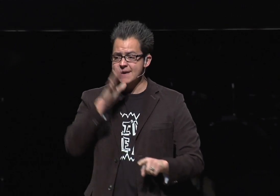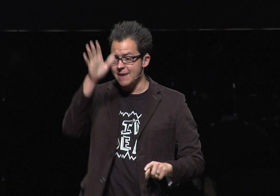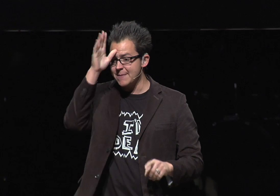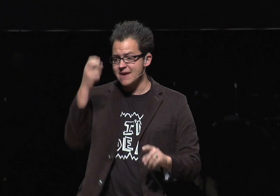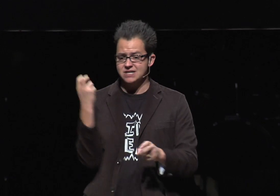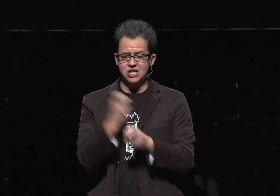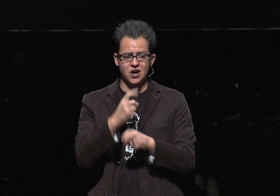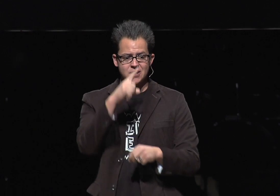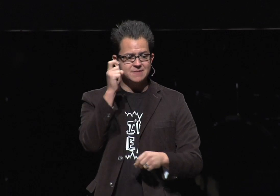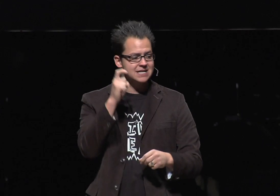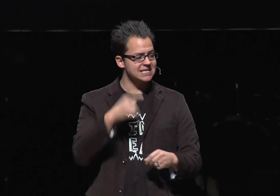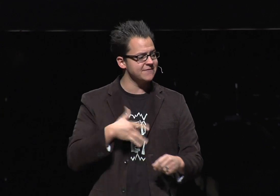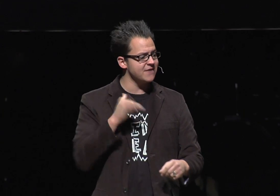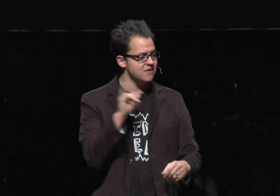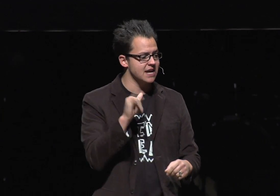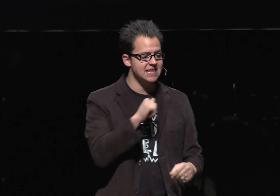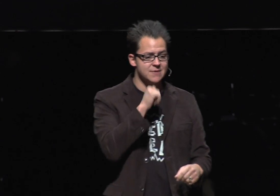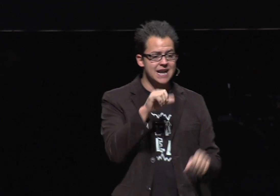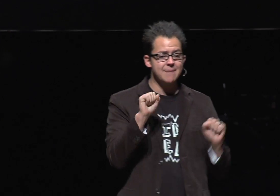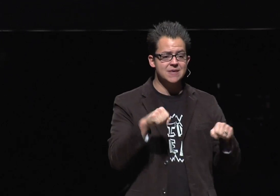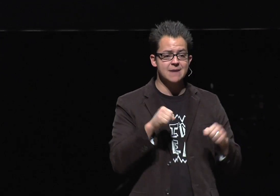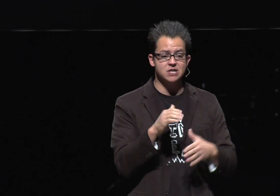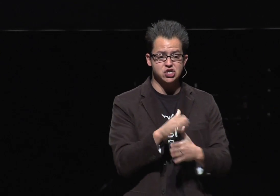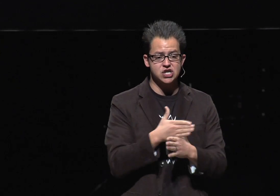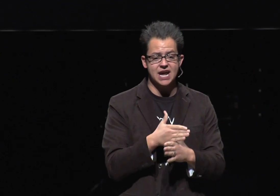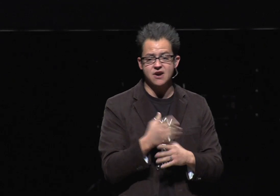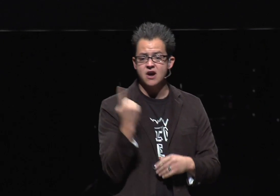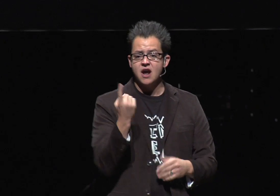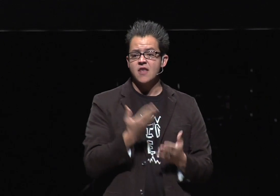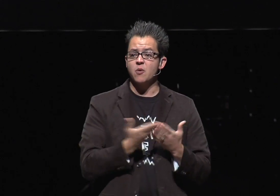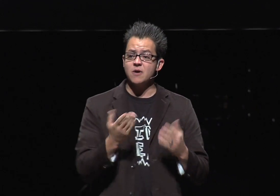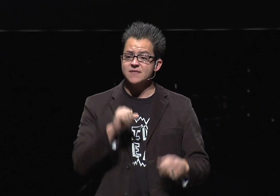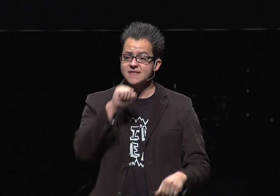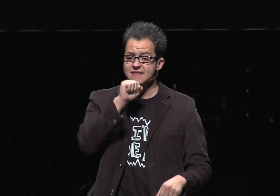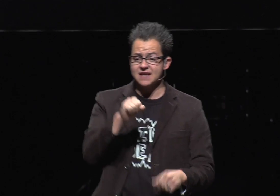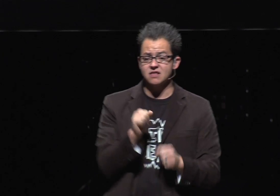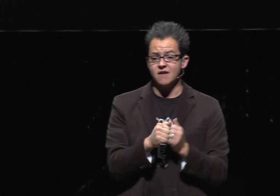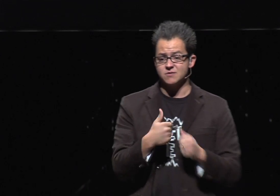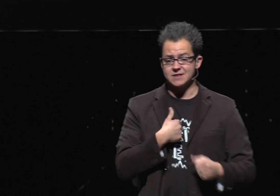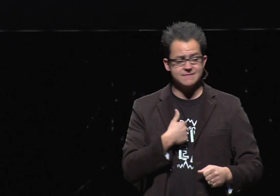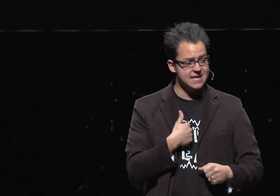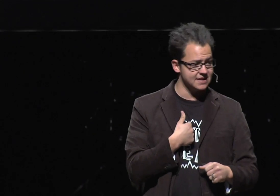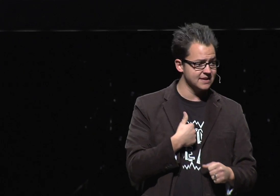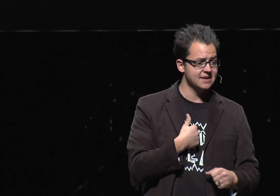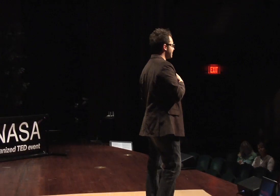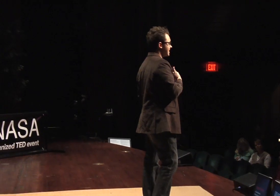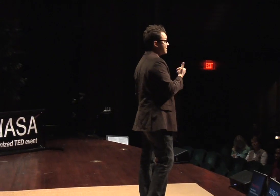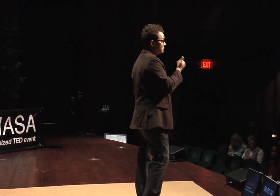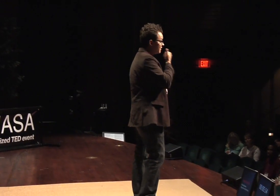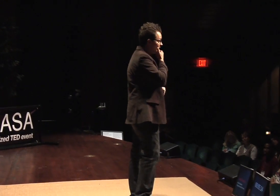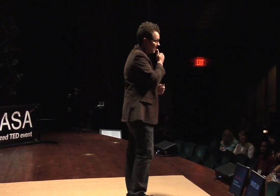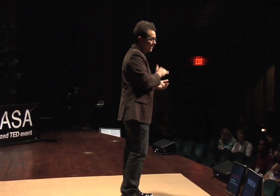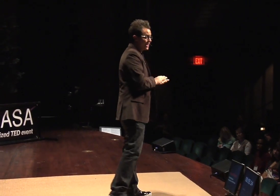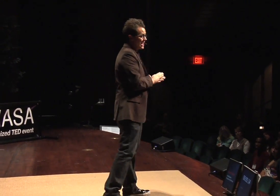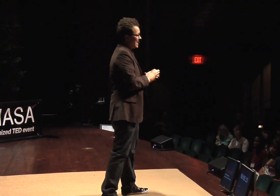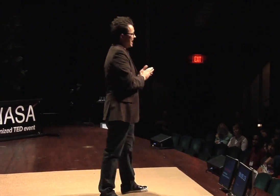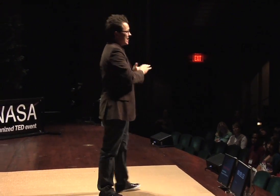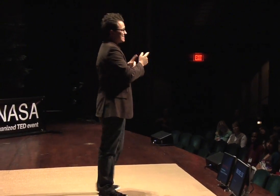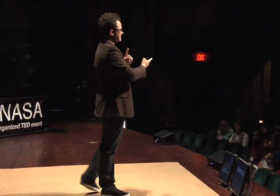my parents hard because they felt like they would not be able to share the one thing that they loved with me. They were wrong.